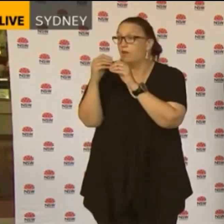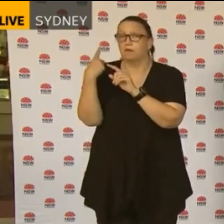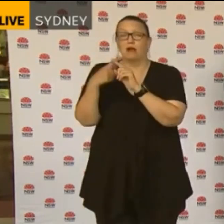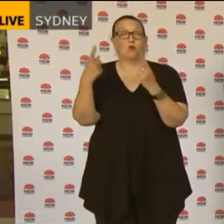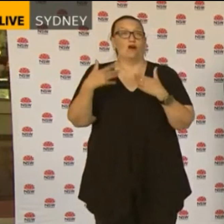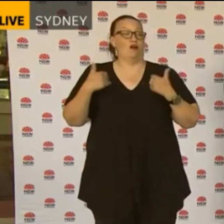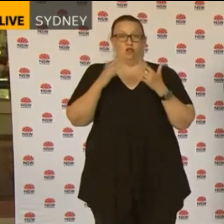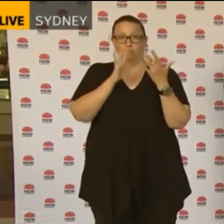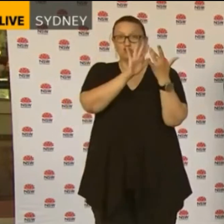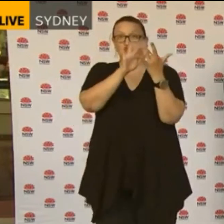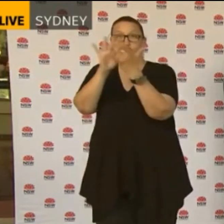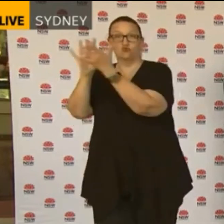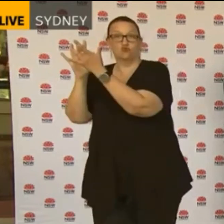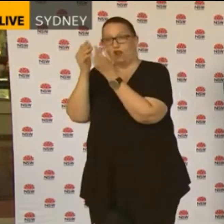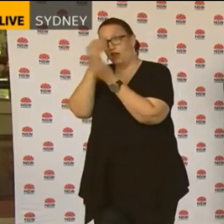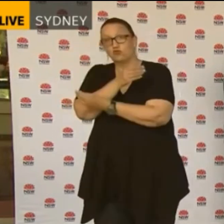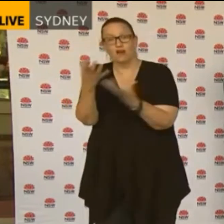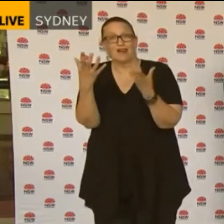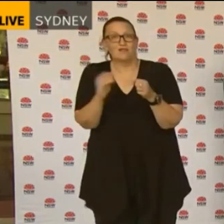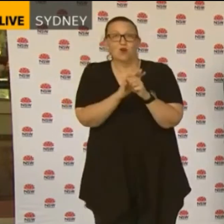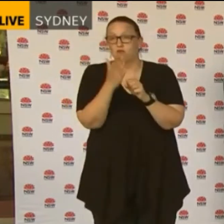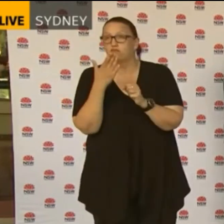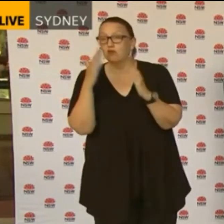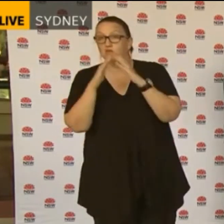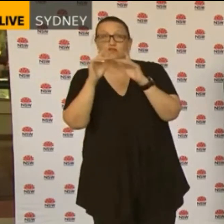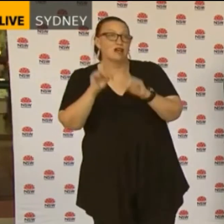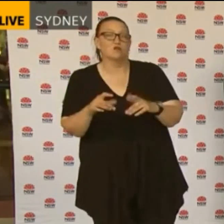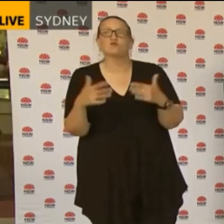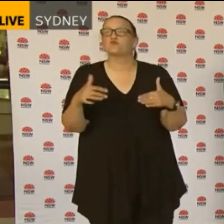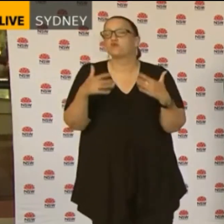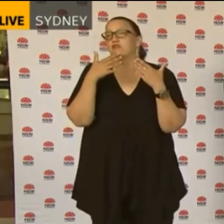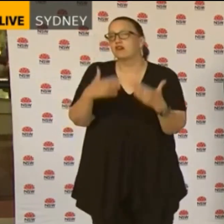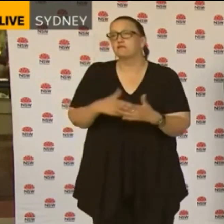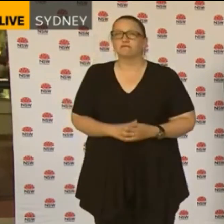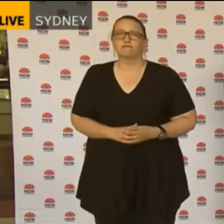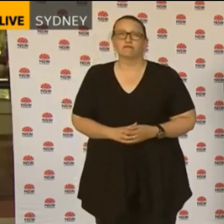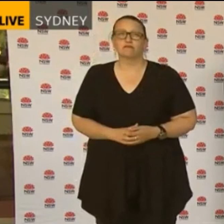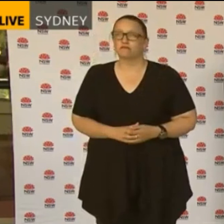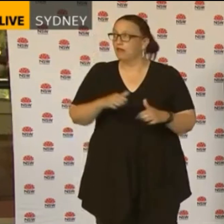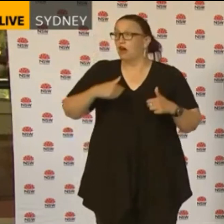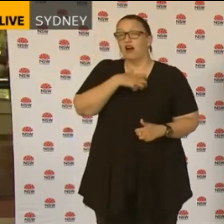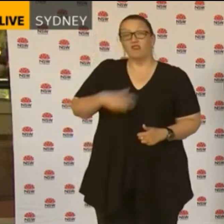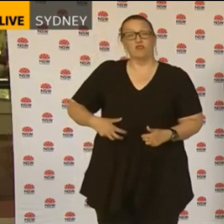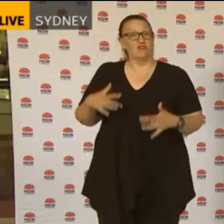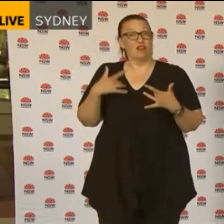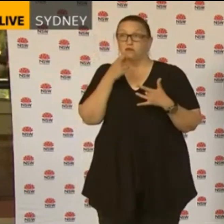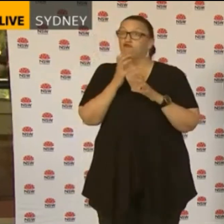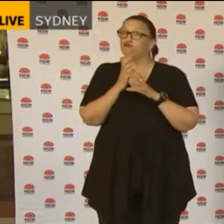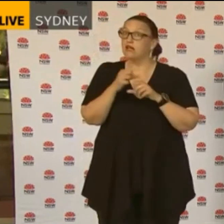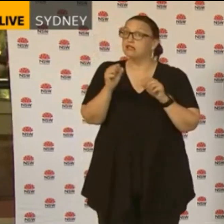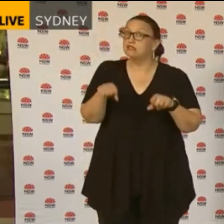issues, no less stressful for the government when we're considering about what we did over those milestone events of Christmas and New Year's. But to